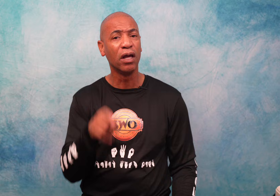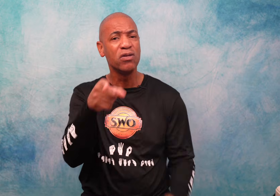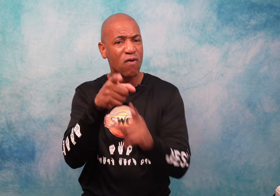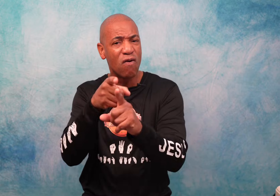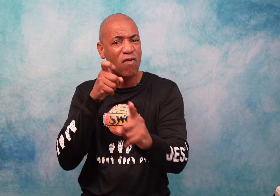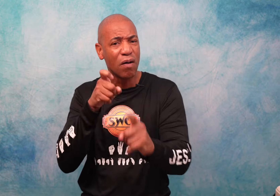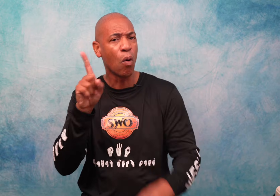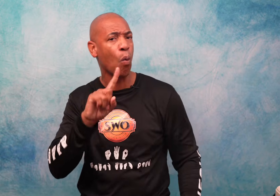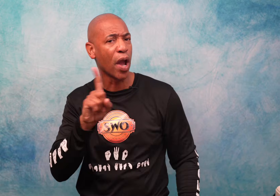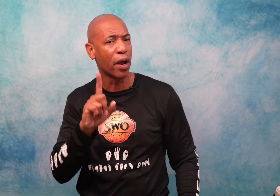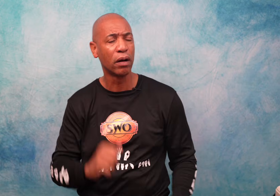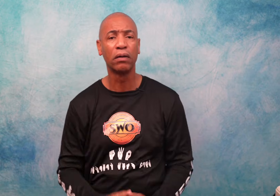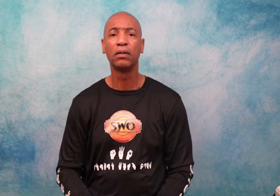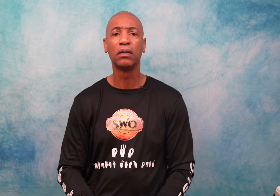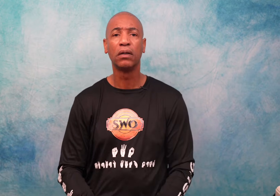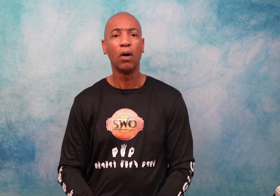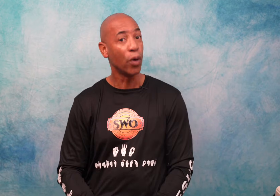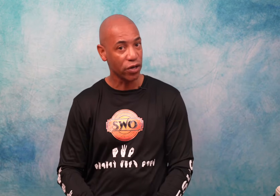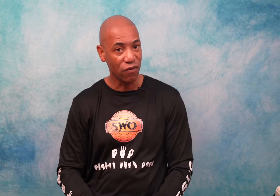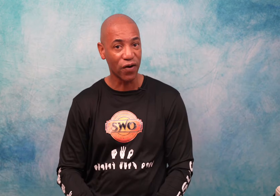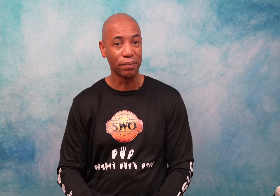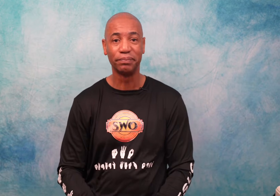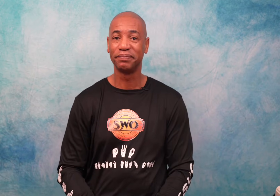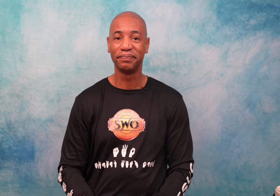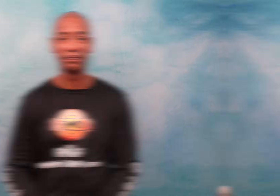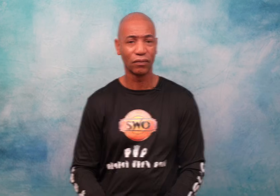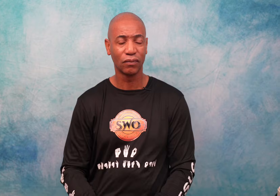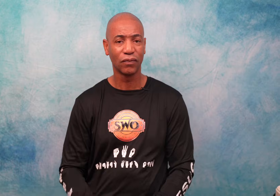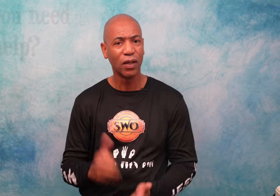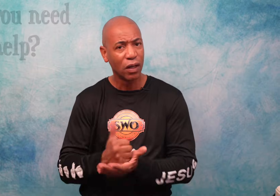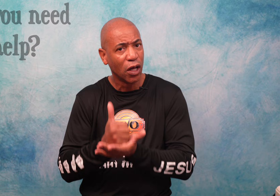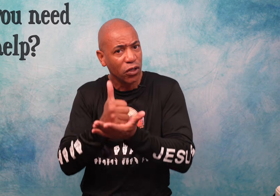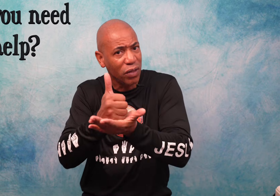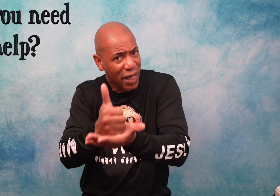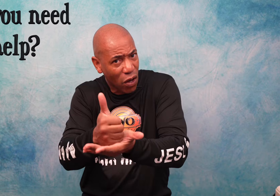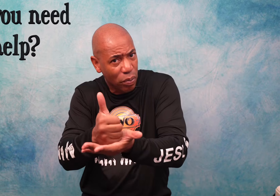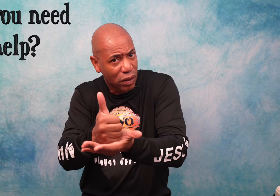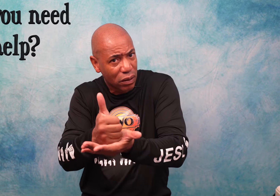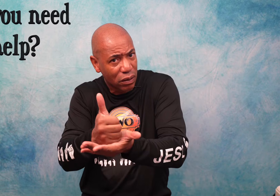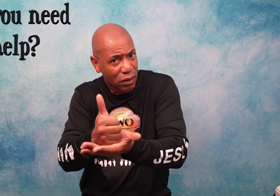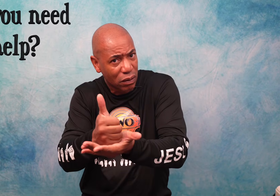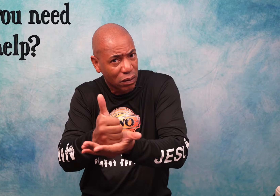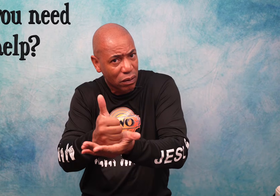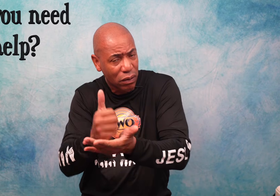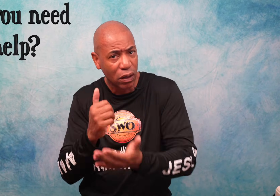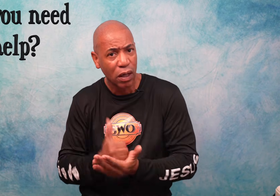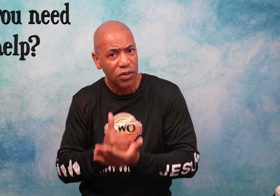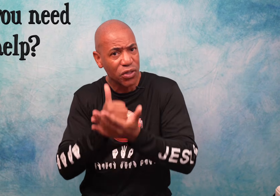Where are you from? You need help? Do you